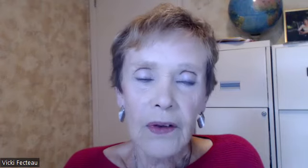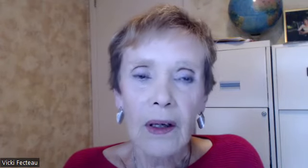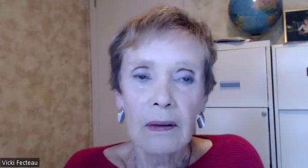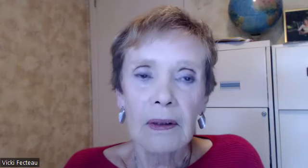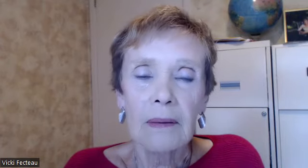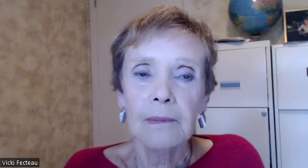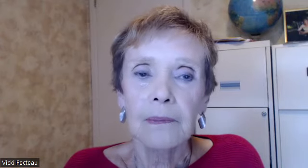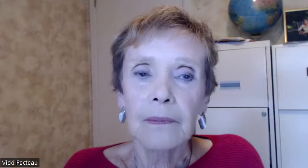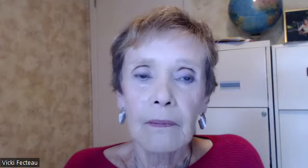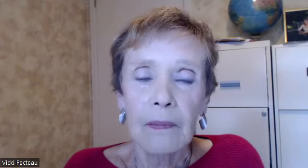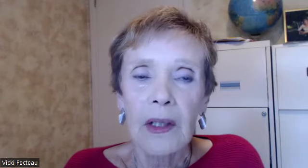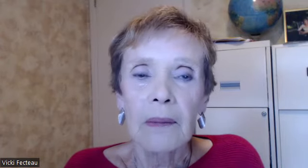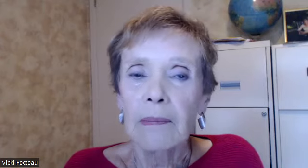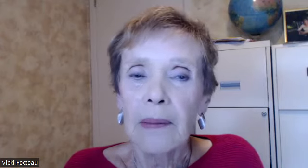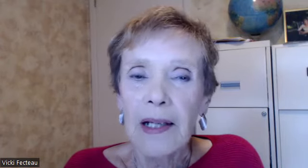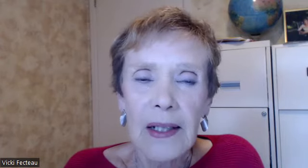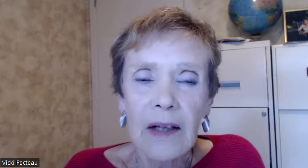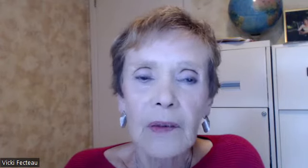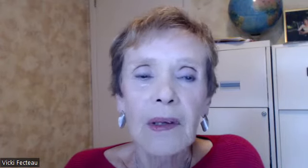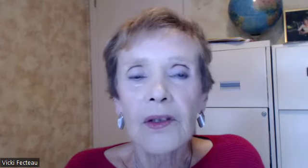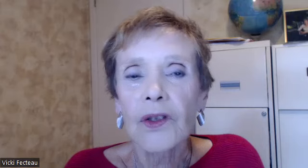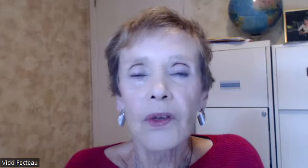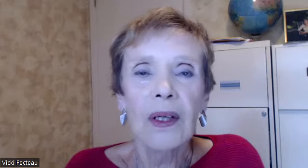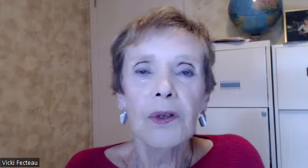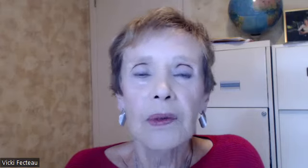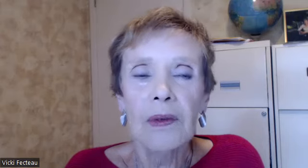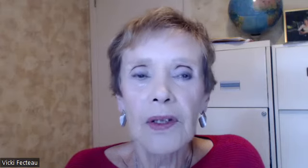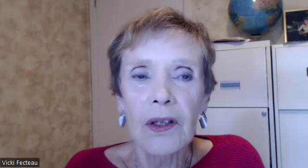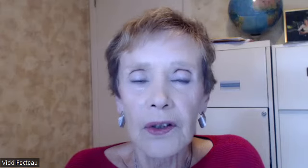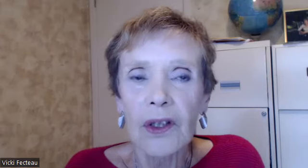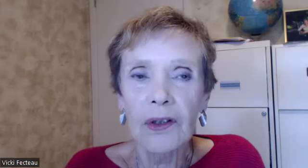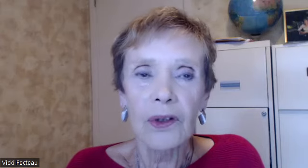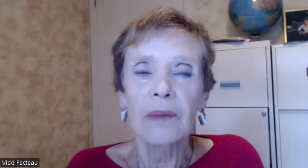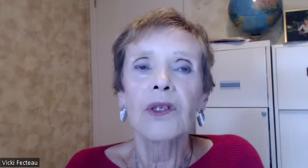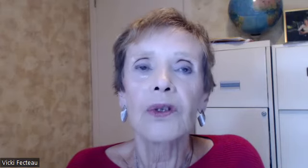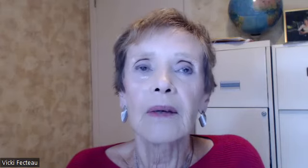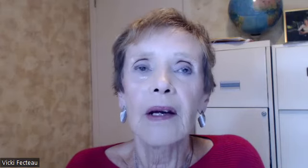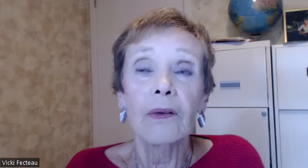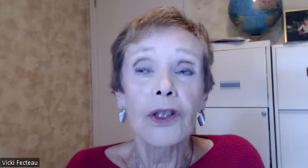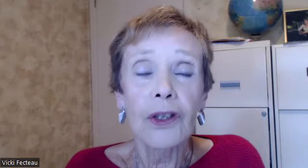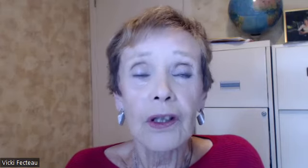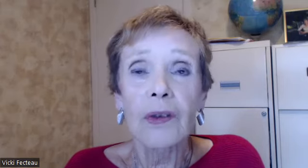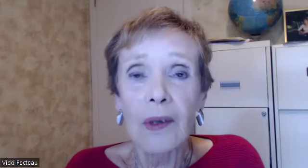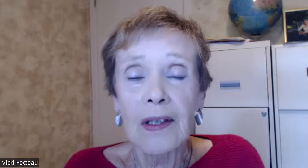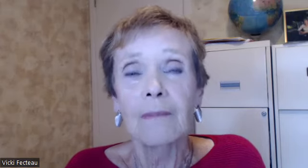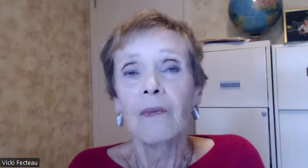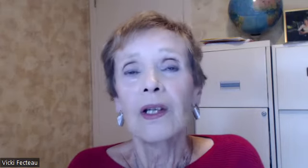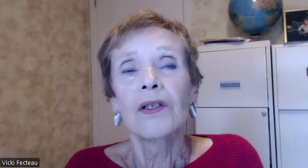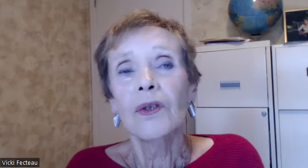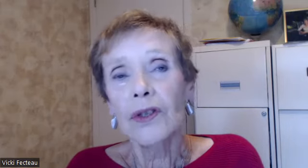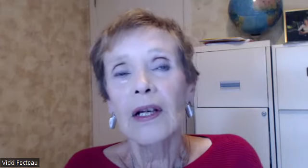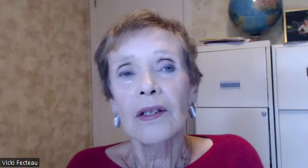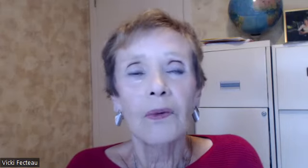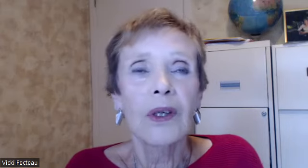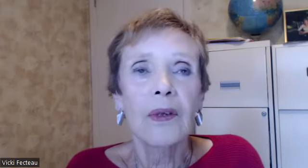thought maybe he's deaf and blind. So she went up to him and started to talk to him in two-hand manual, and sure enough, he was. So she asked him where he wanted to get